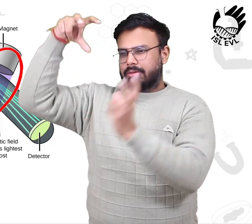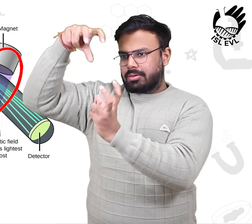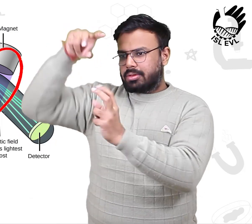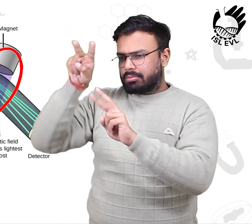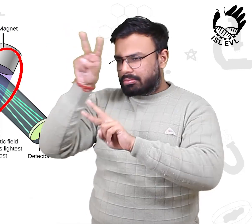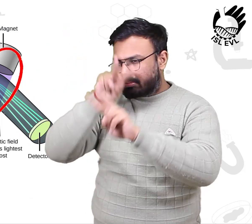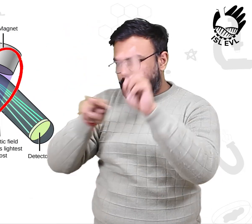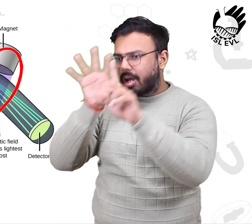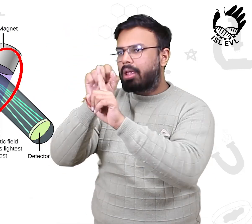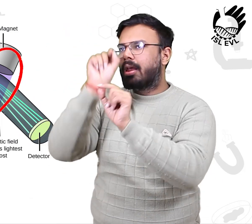picture.